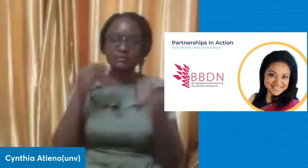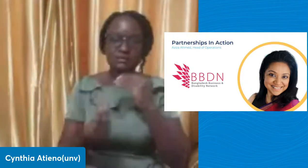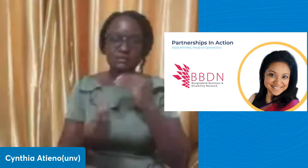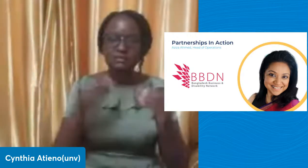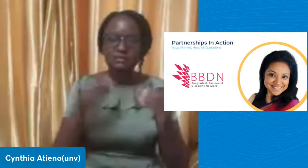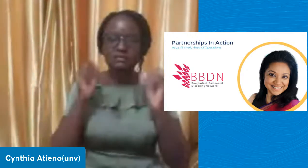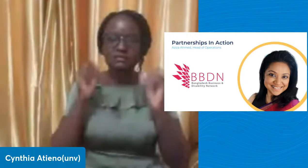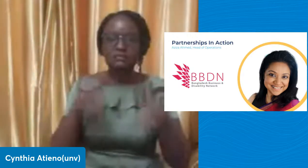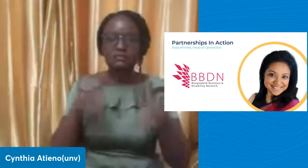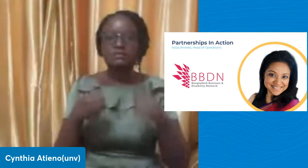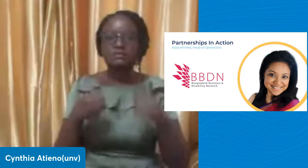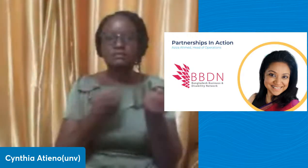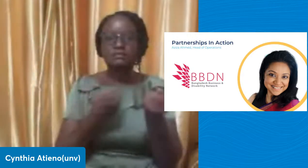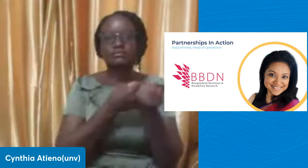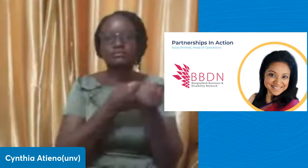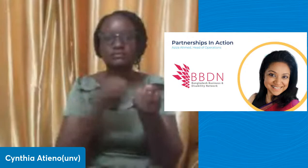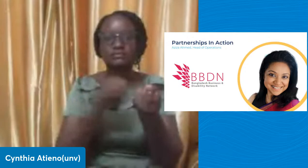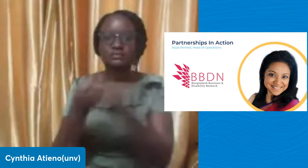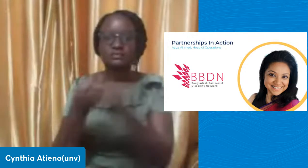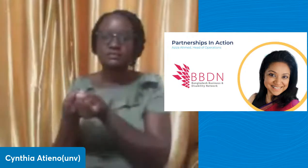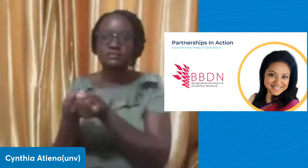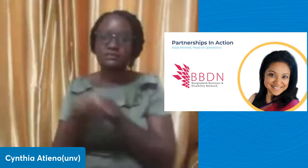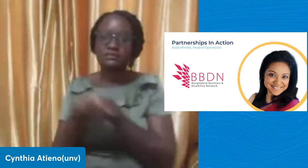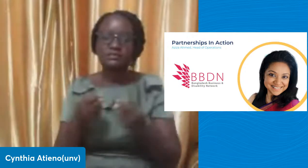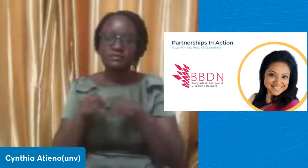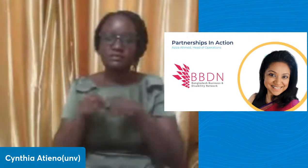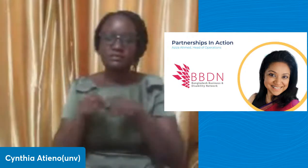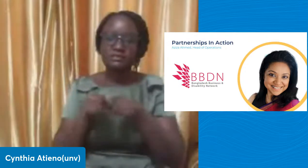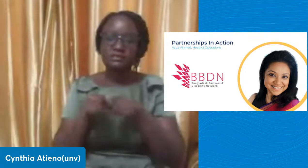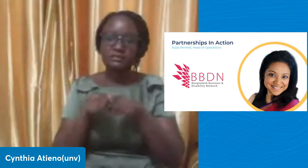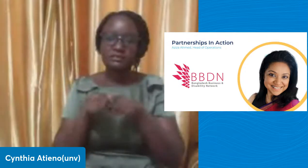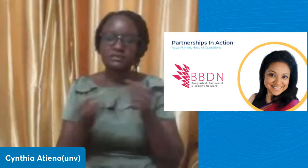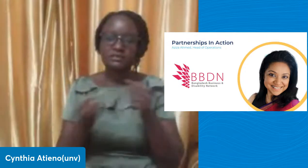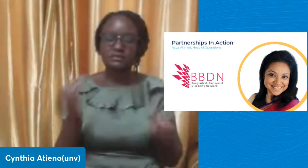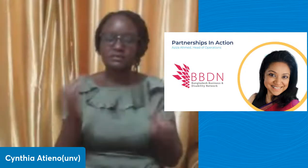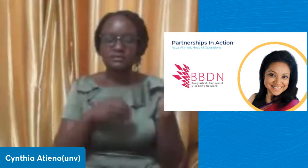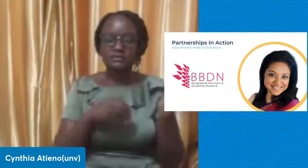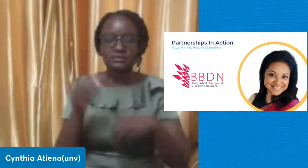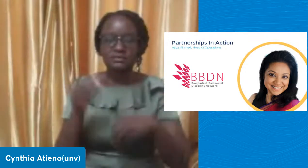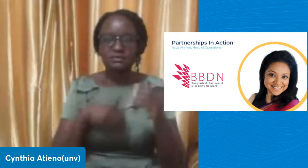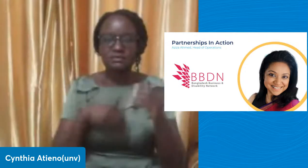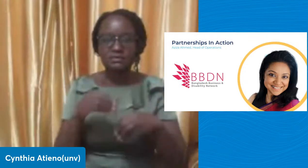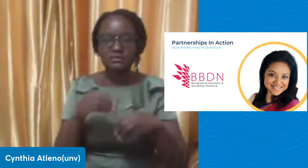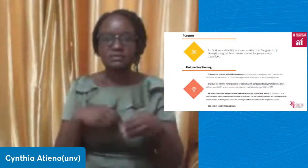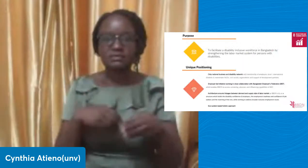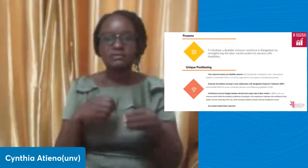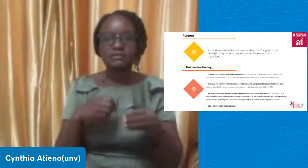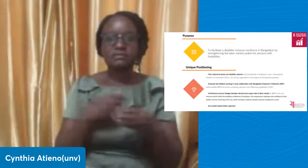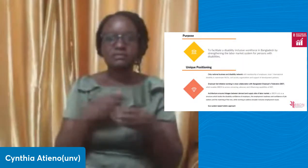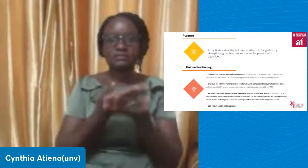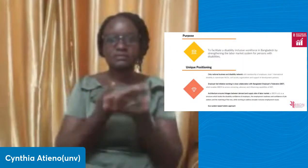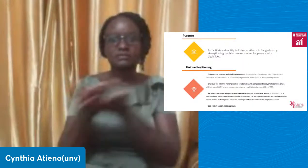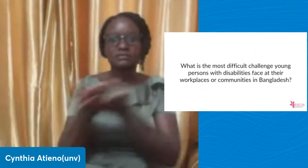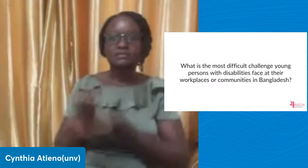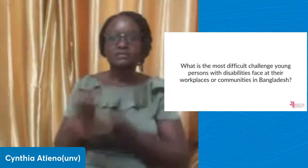to actually participate in a mainstream job market here in Bangladesh. Thank you.